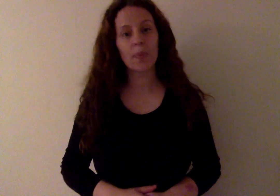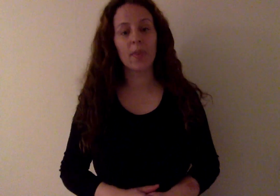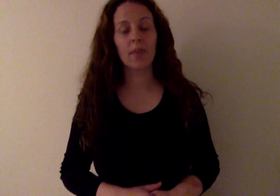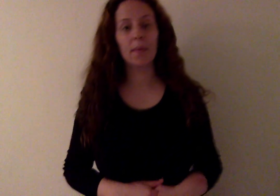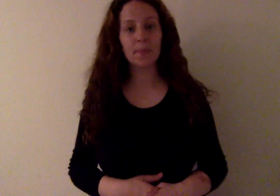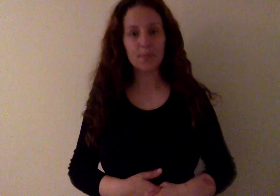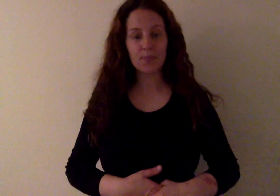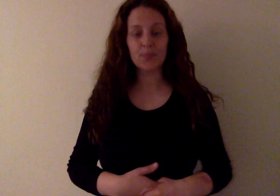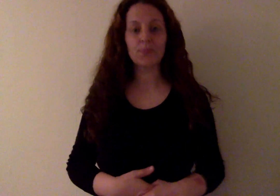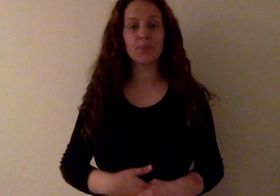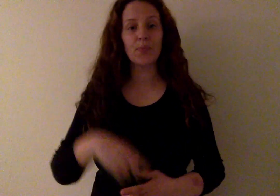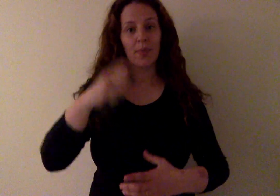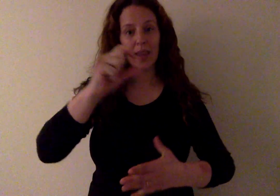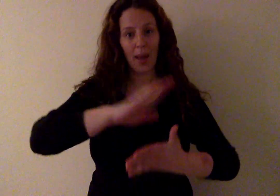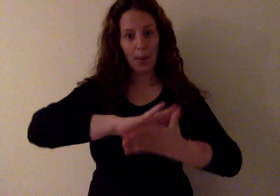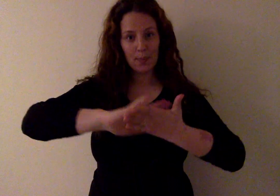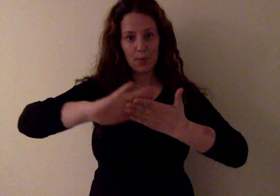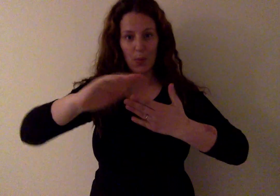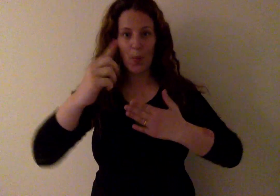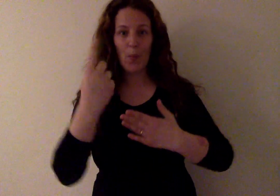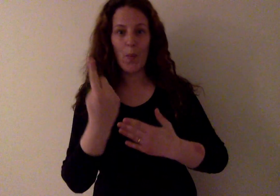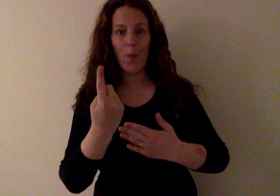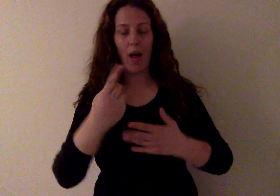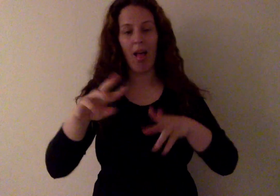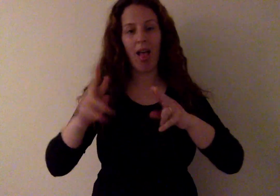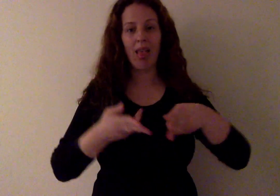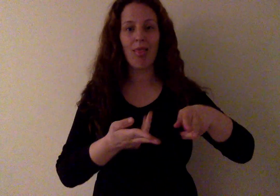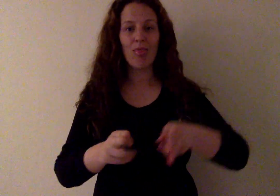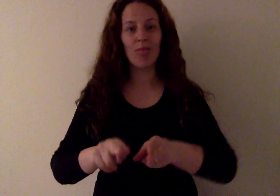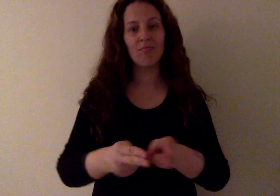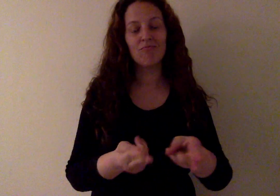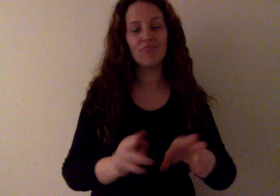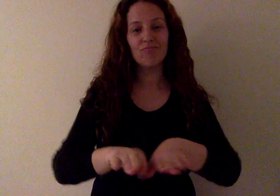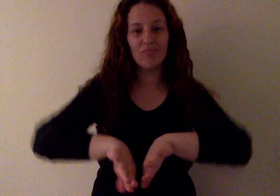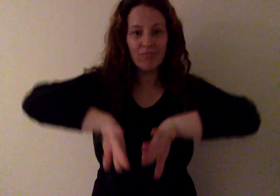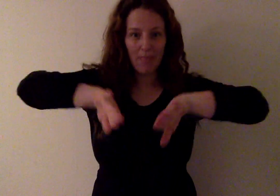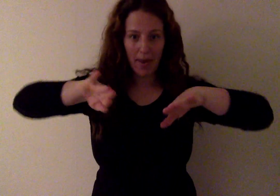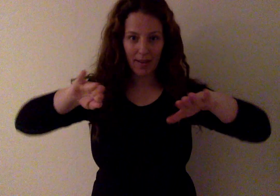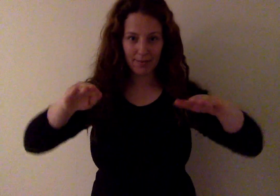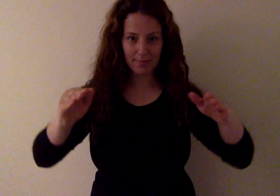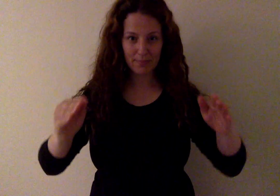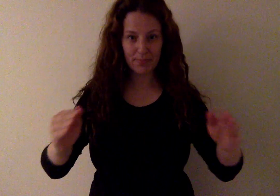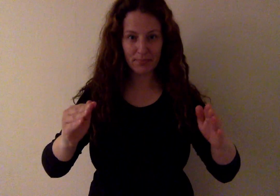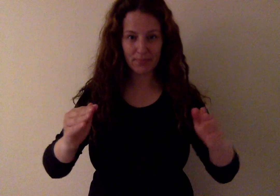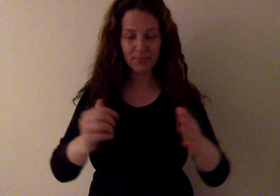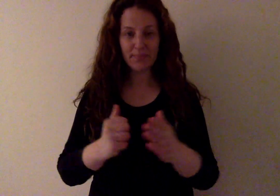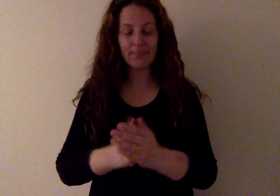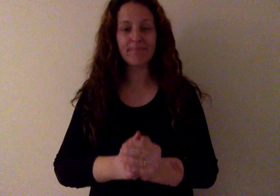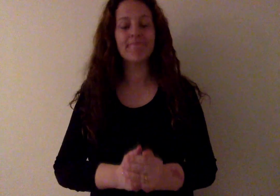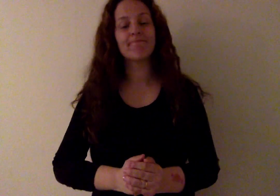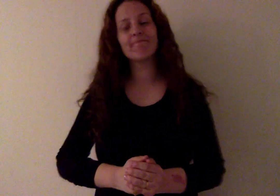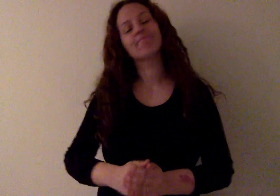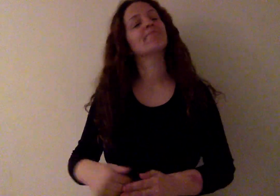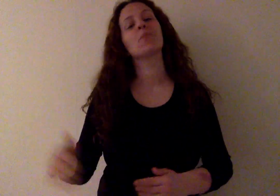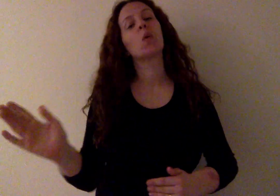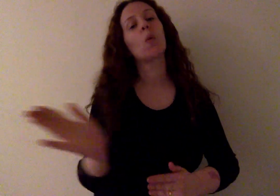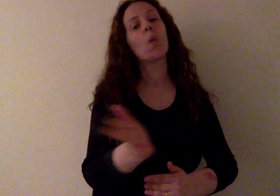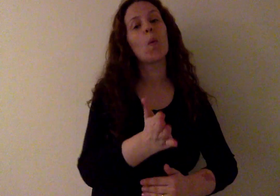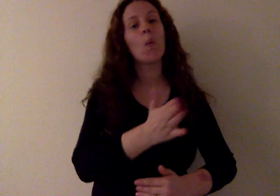Wind in the Willows. Chapter 1. The Riverbank. The mole had been working